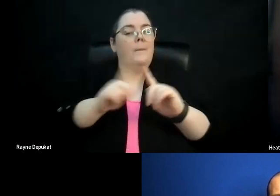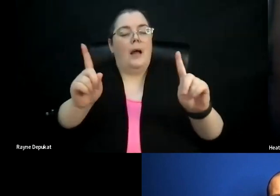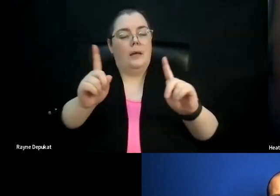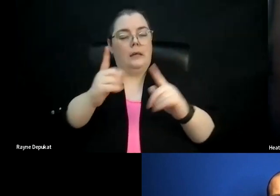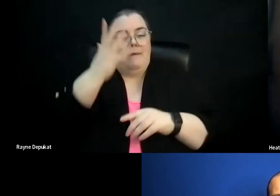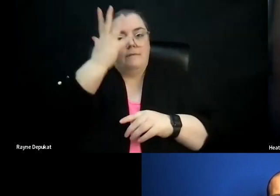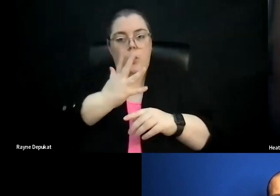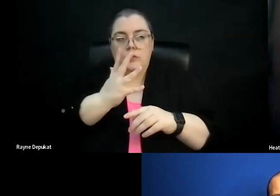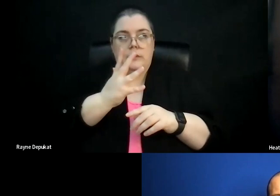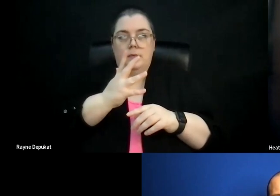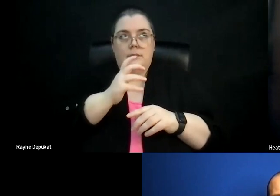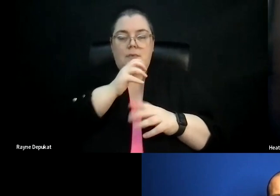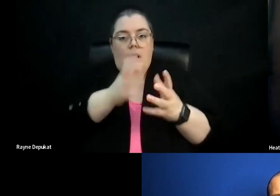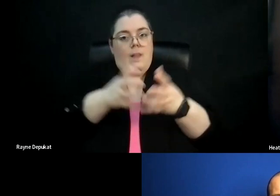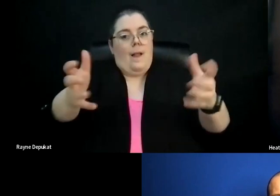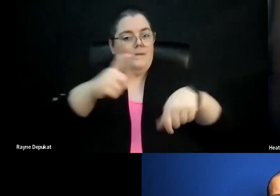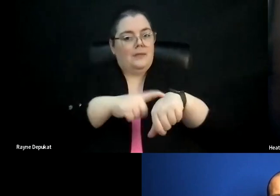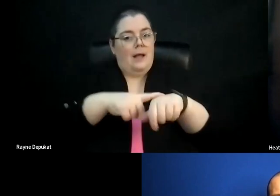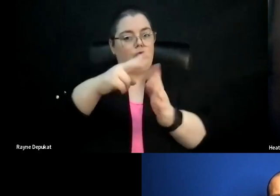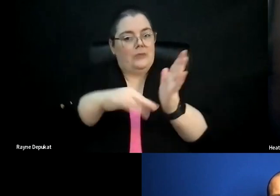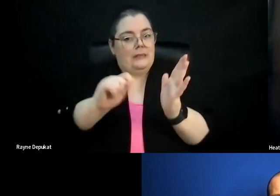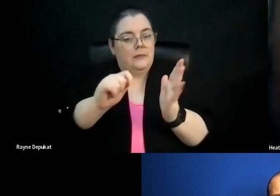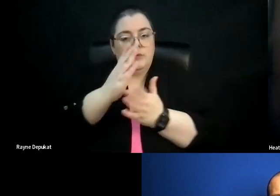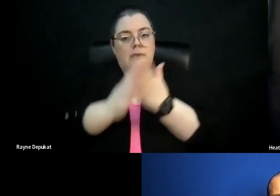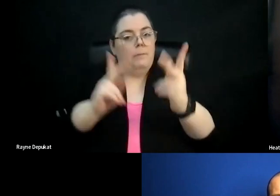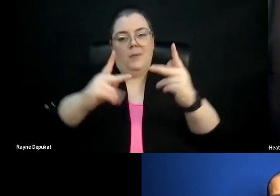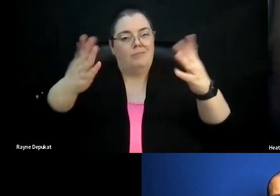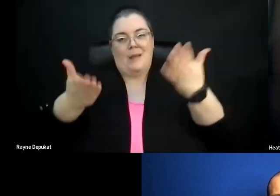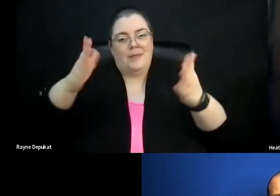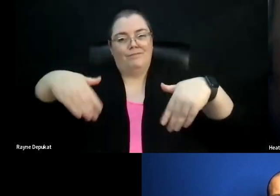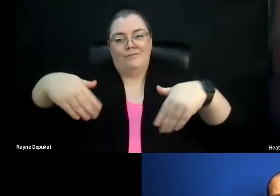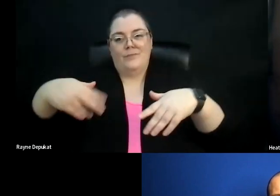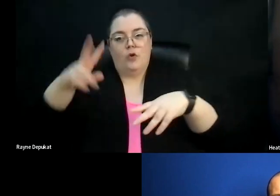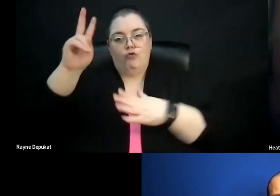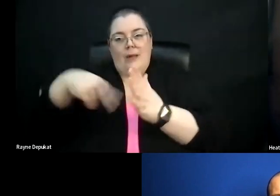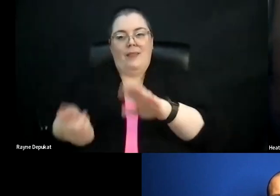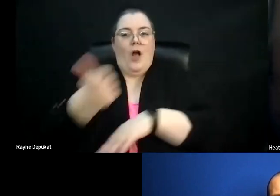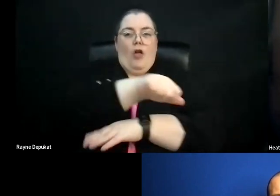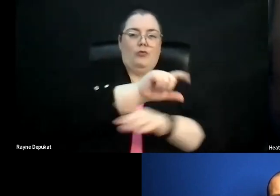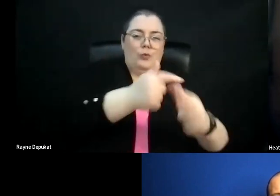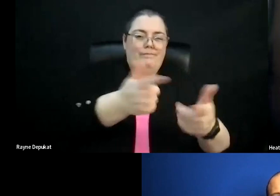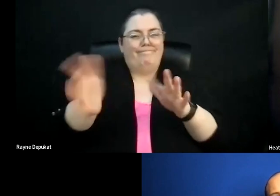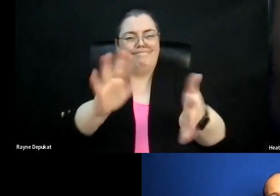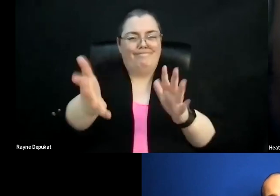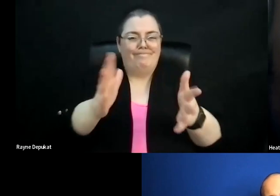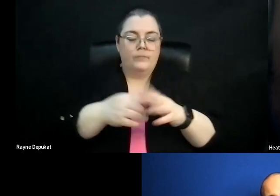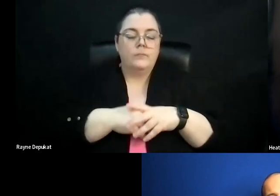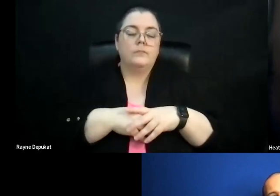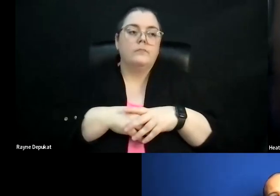the meeting so people could review it, but unfortunately, there wasn't a lot of time left to read it. So perhaps you haven't